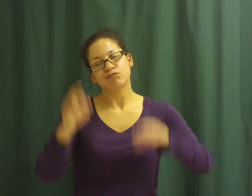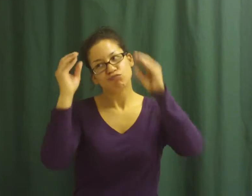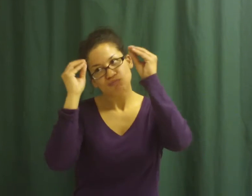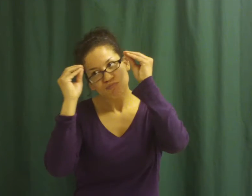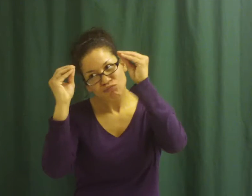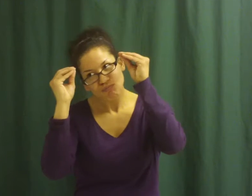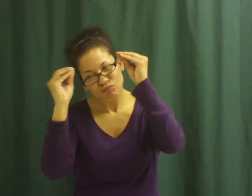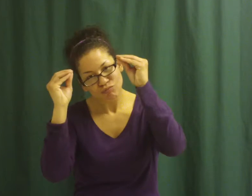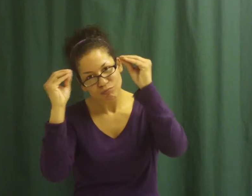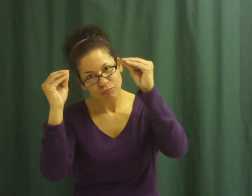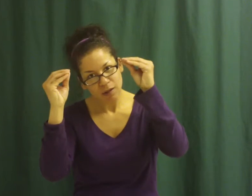knowledge.